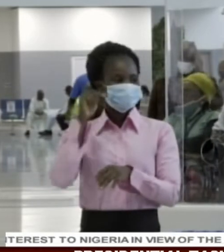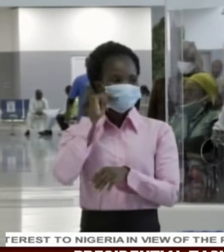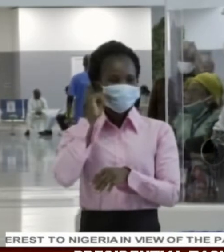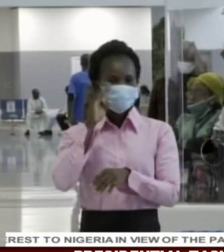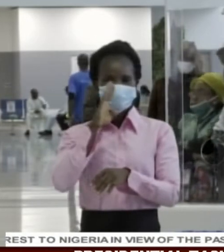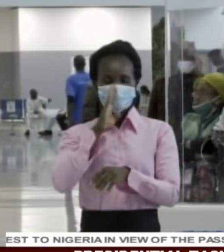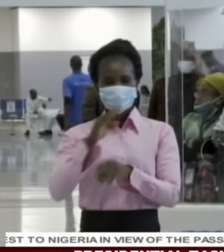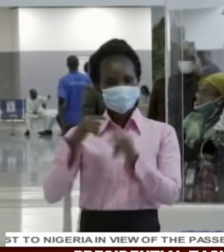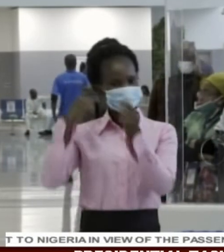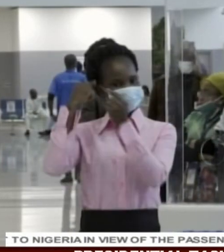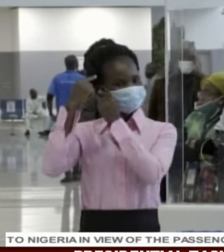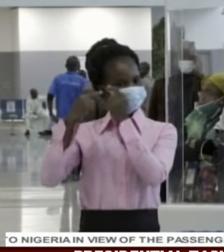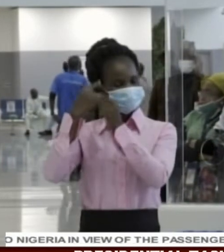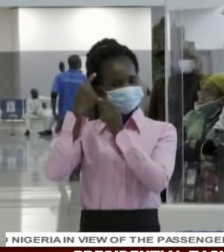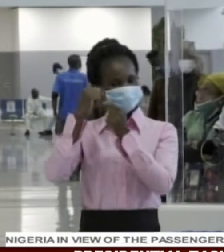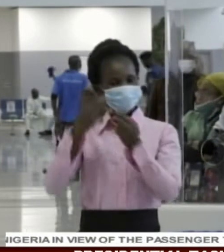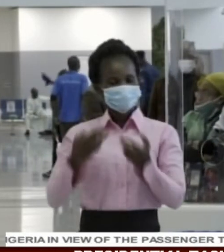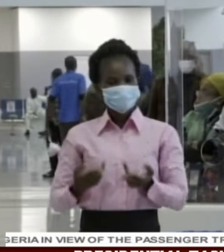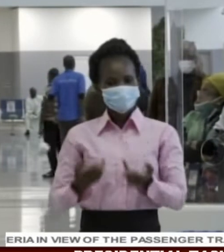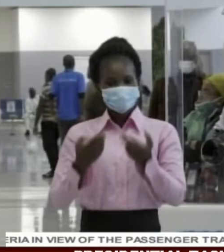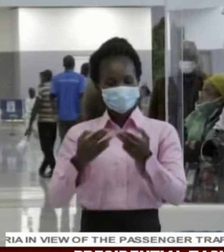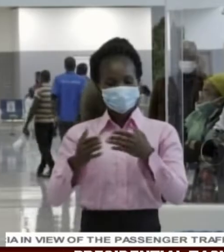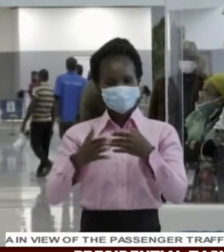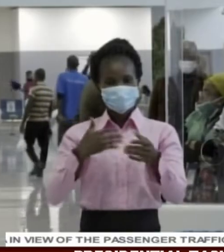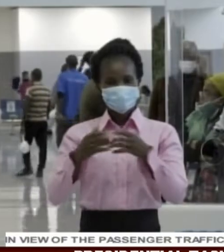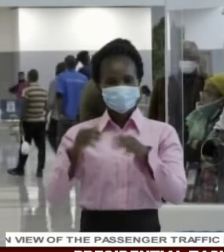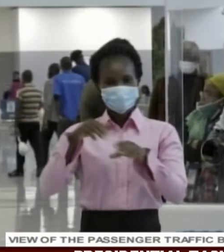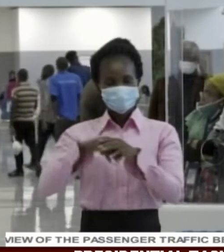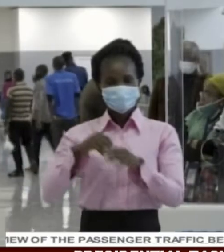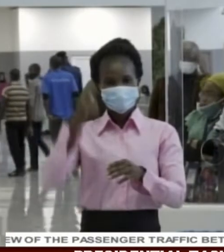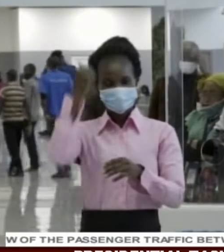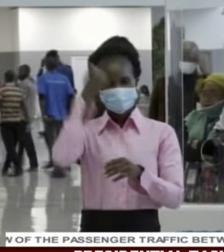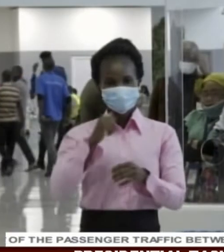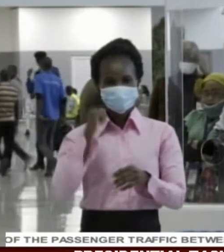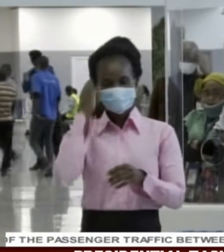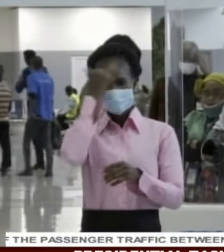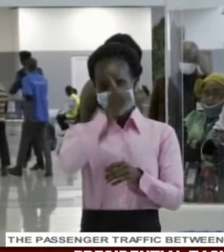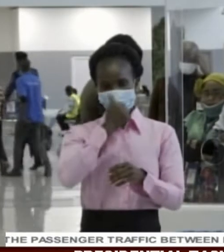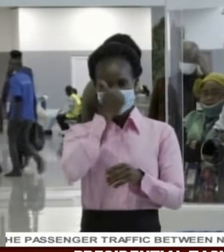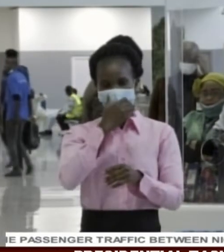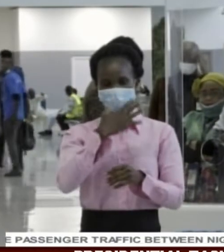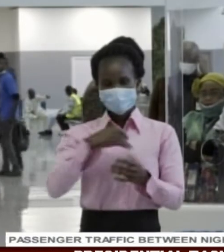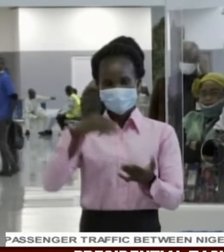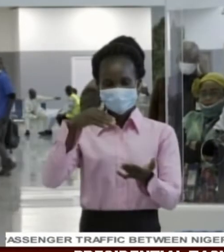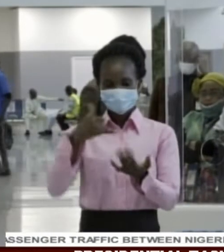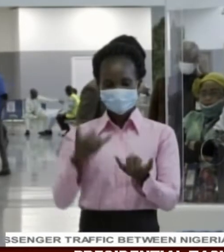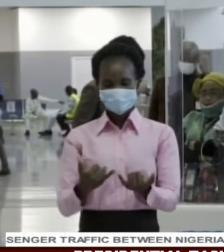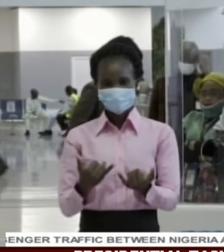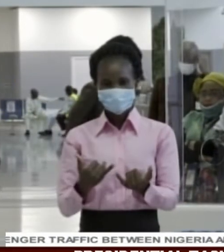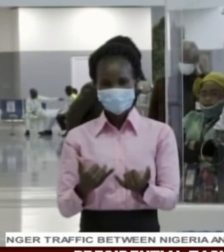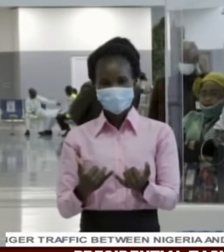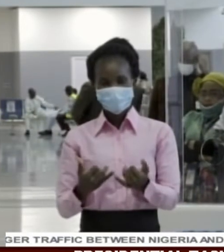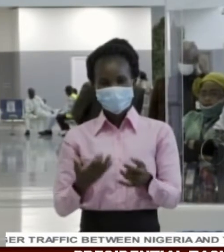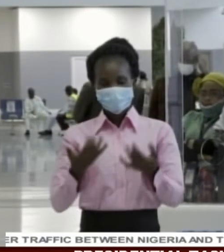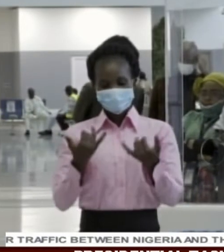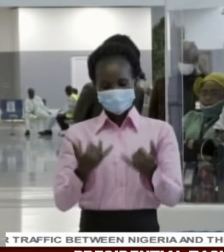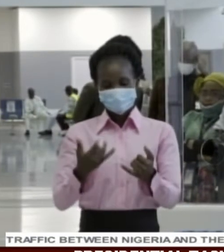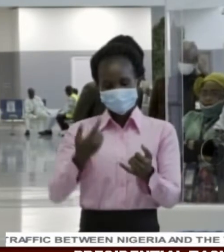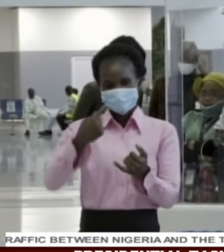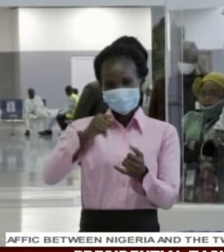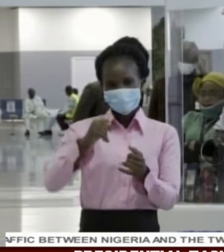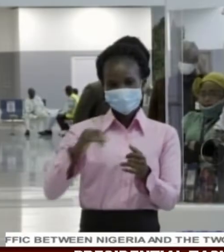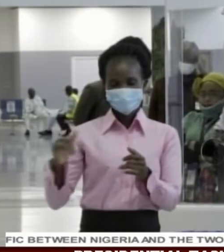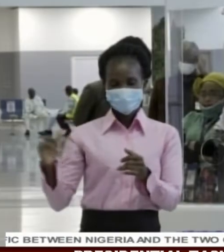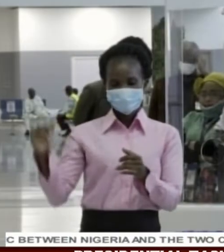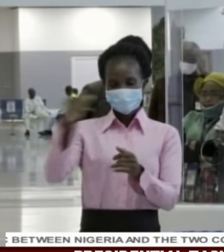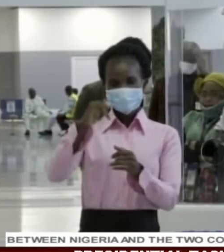being concerned about the rising cases in South Africa and Ethiopia, and now Ethiopian airline is being allowed to